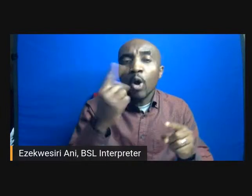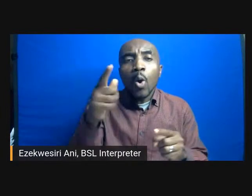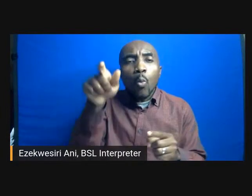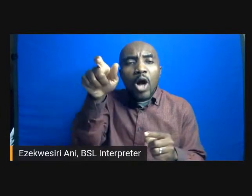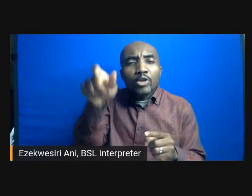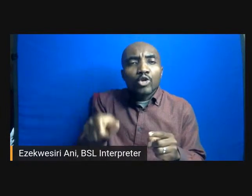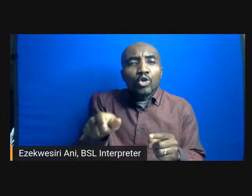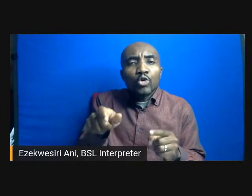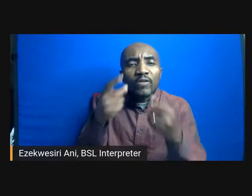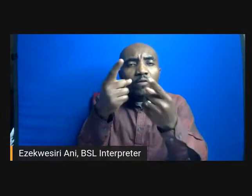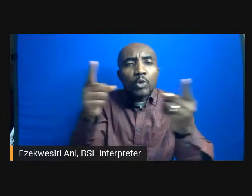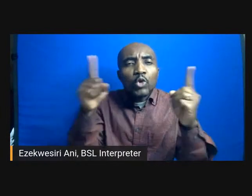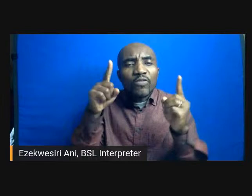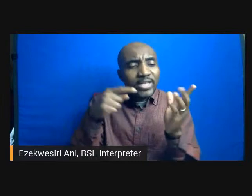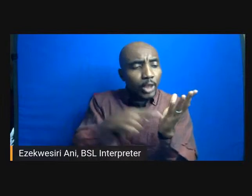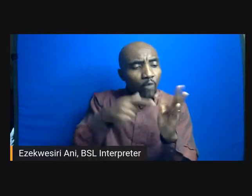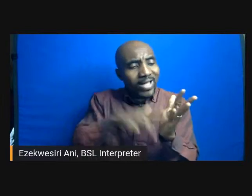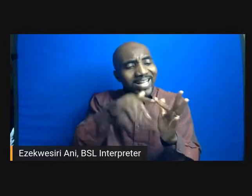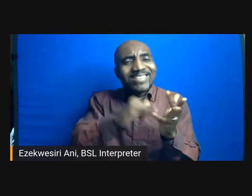University of Tennessee,